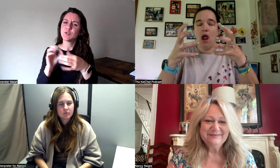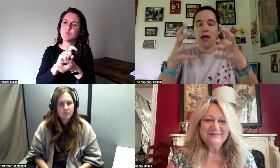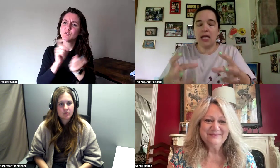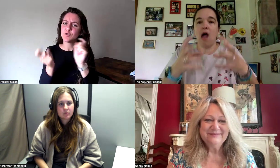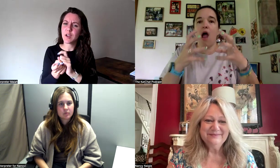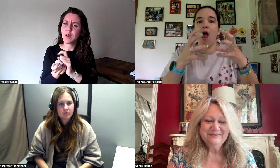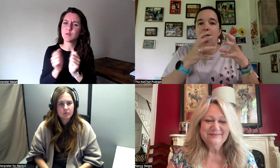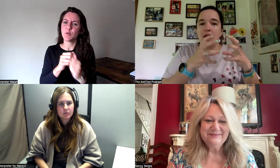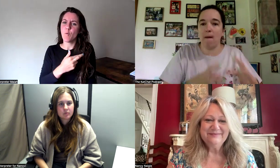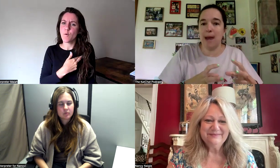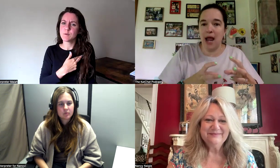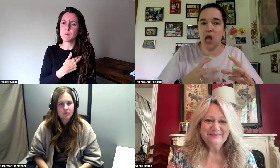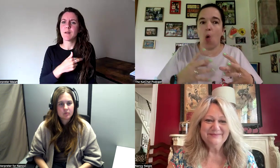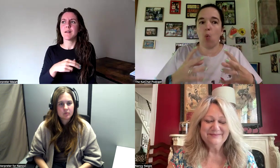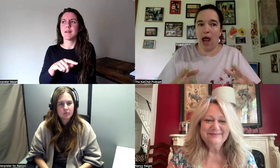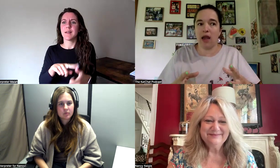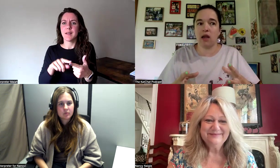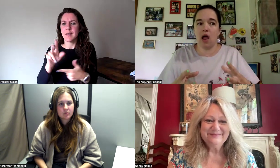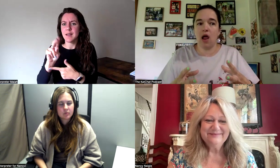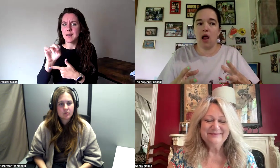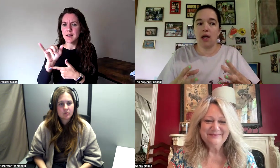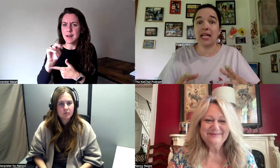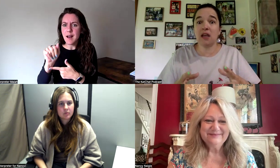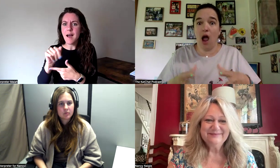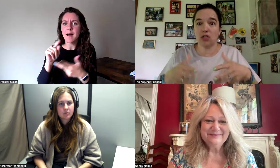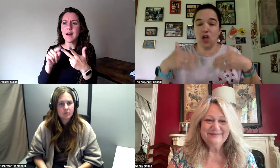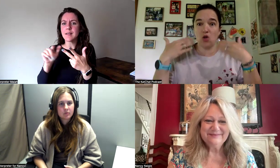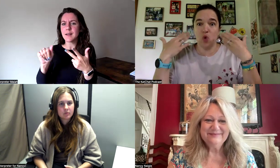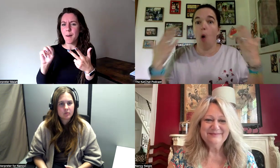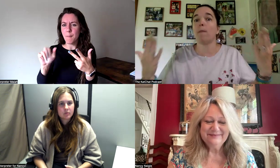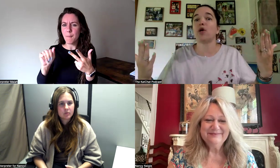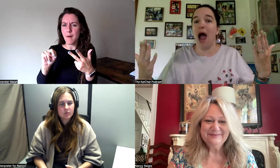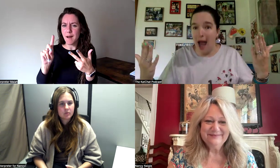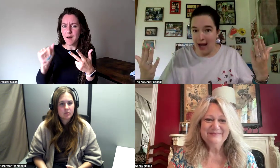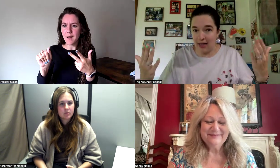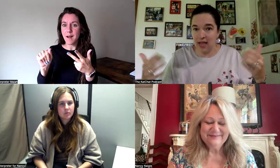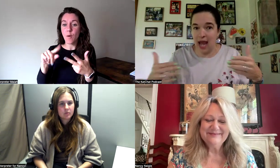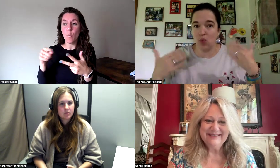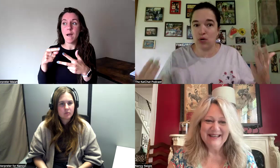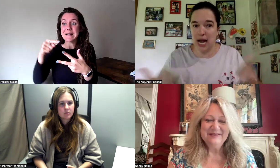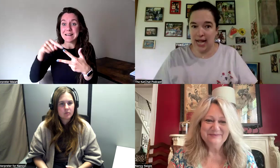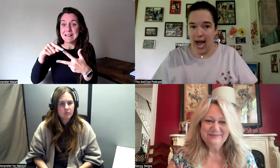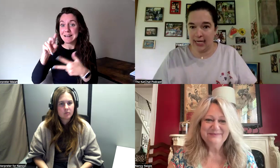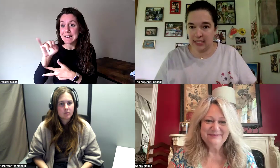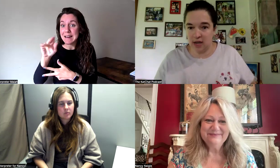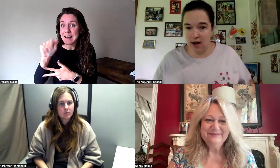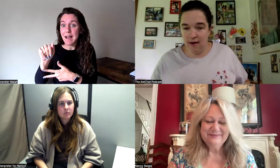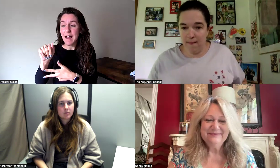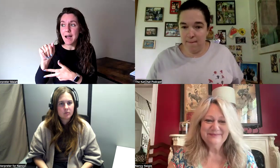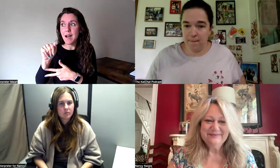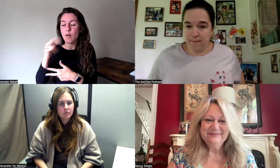Rosemary, Nina, and Amanda when Nina started to open her eyes and